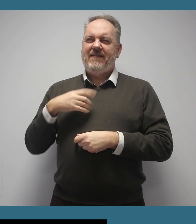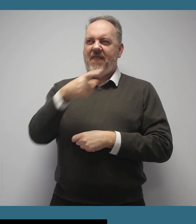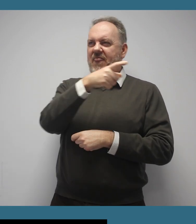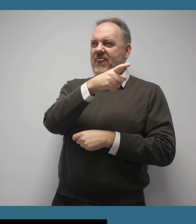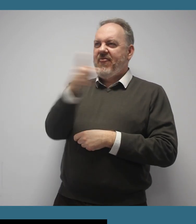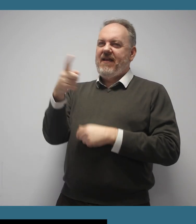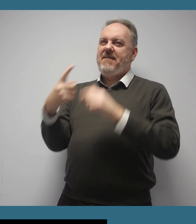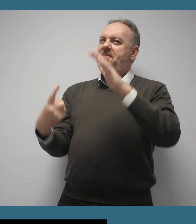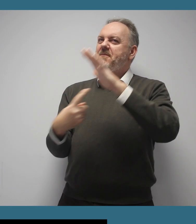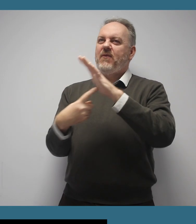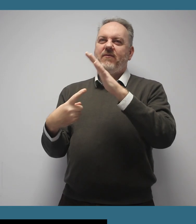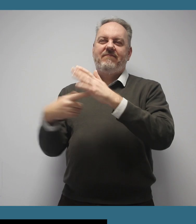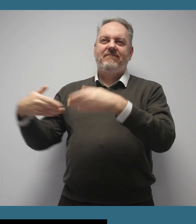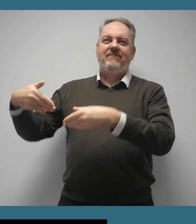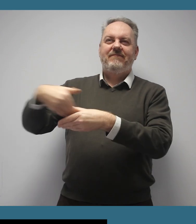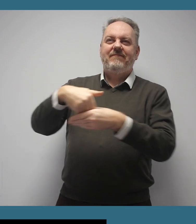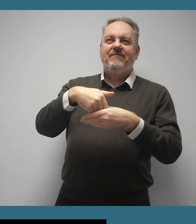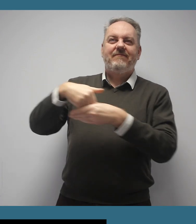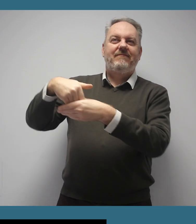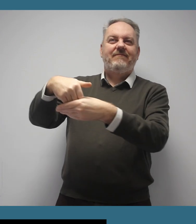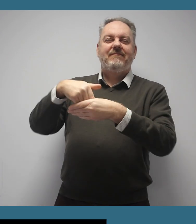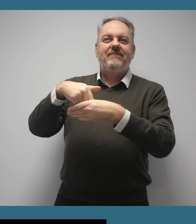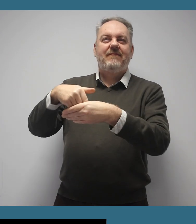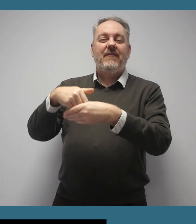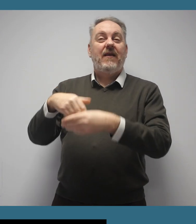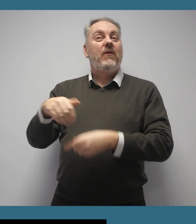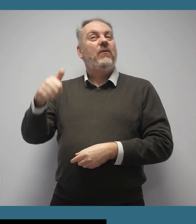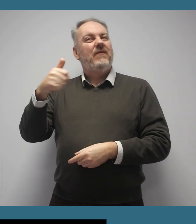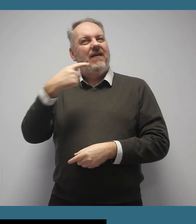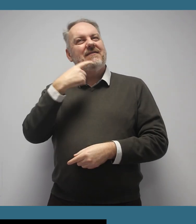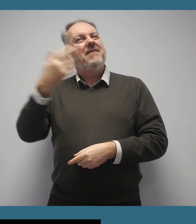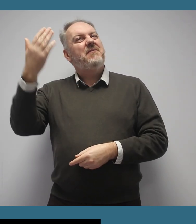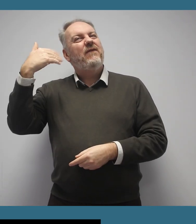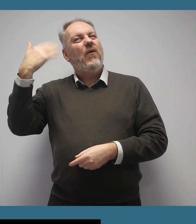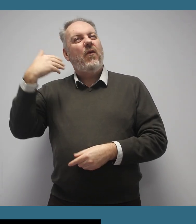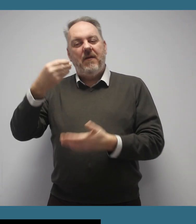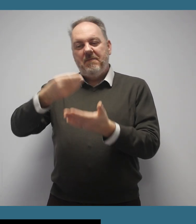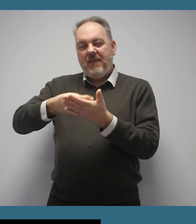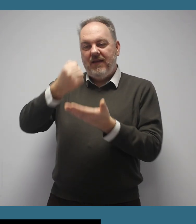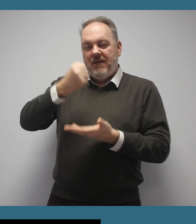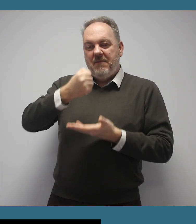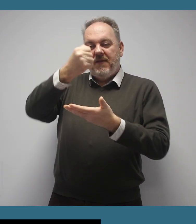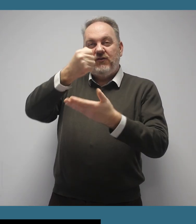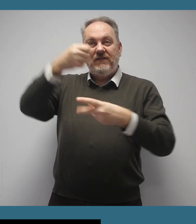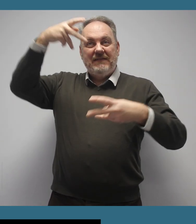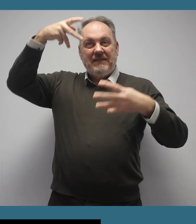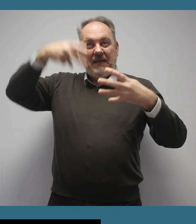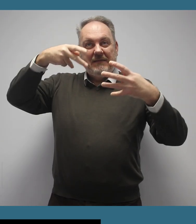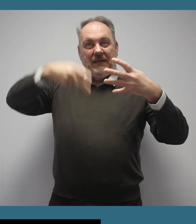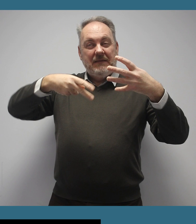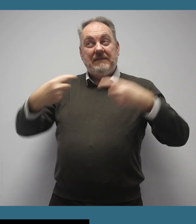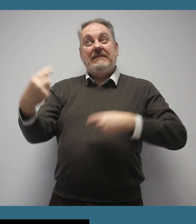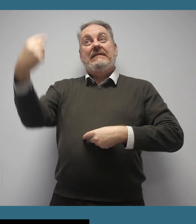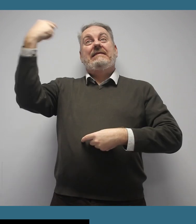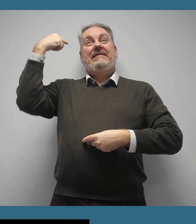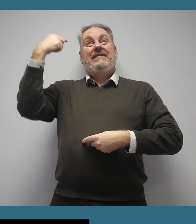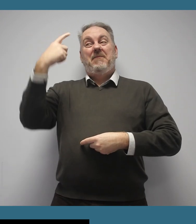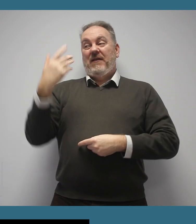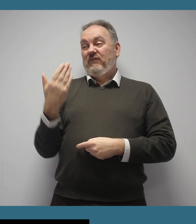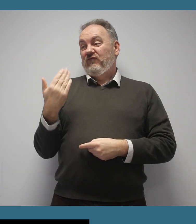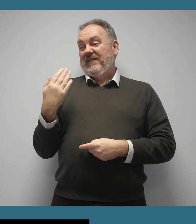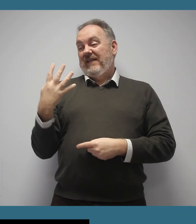talk in the beginning of this about revenue cuts, that situation has only got worse, in the last 4 or 5